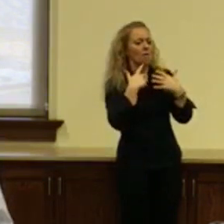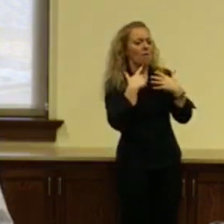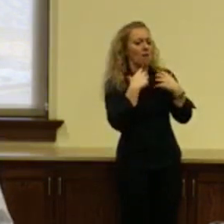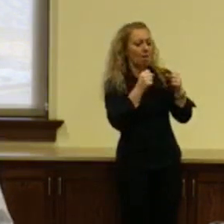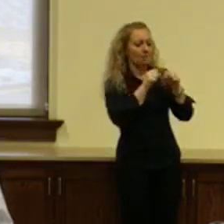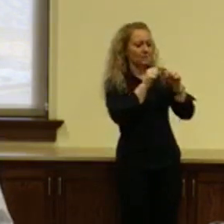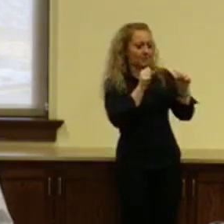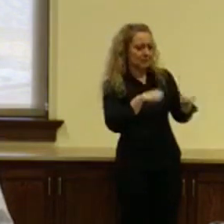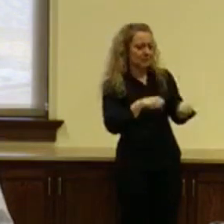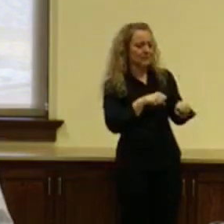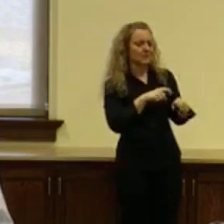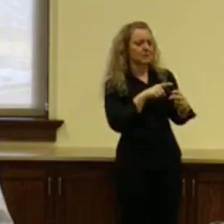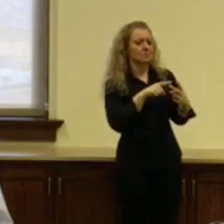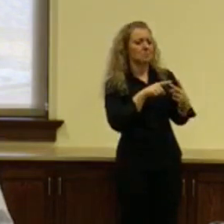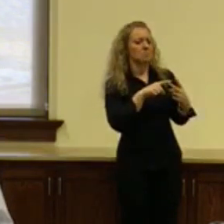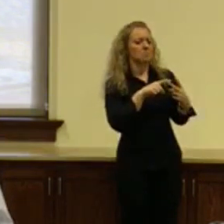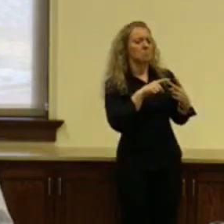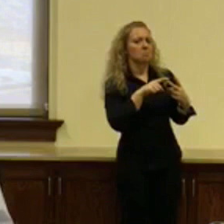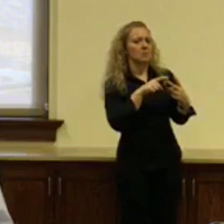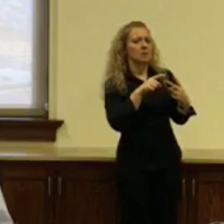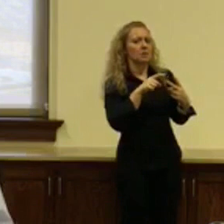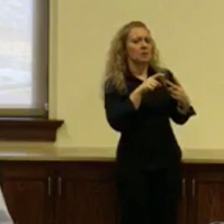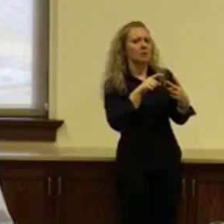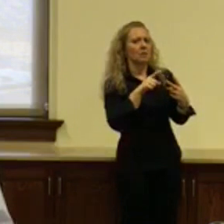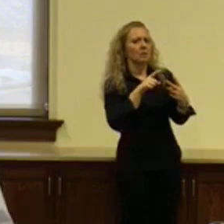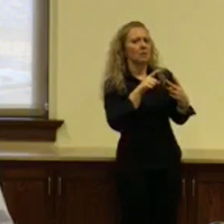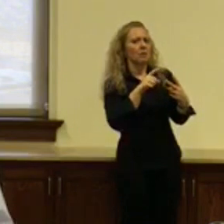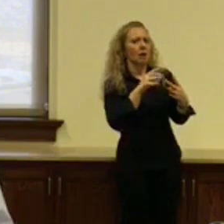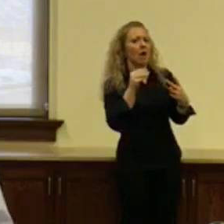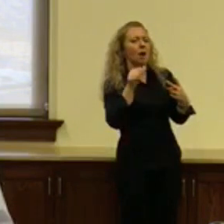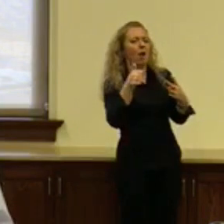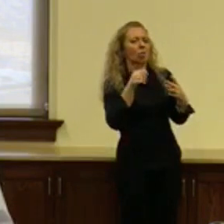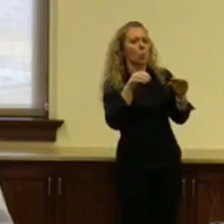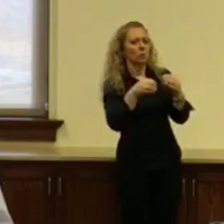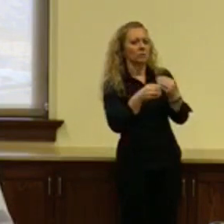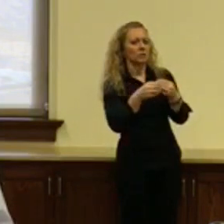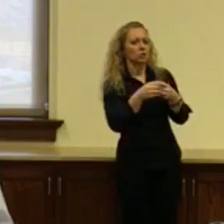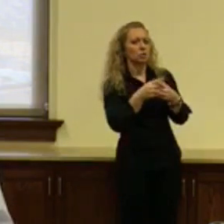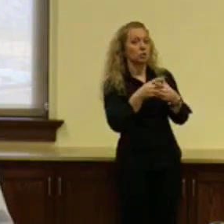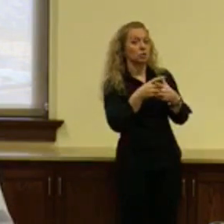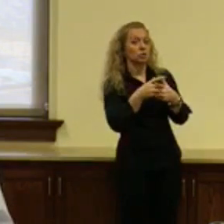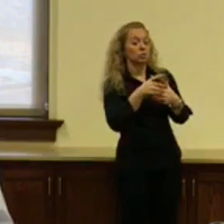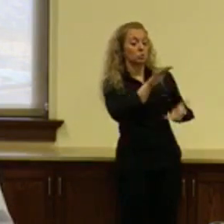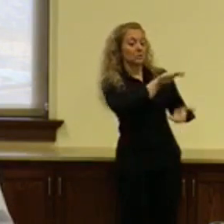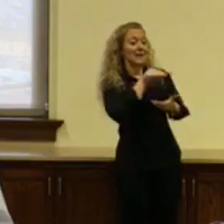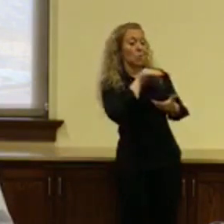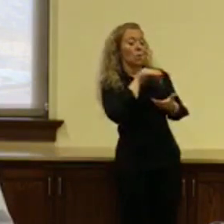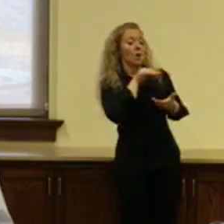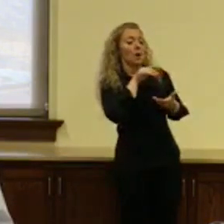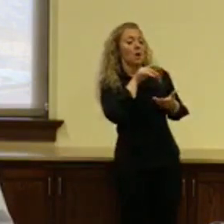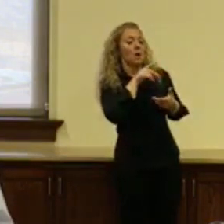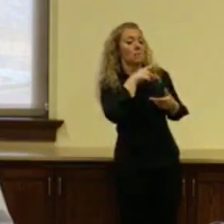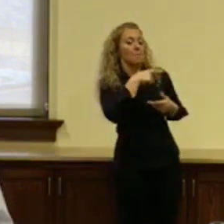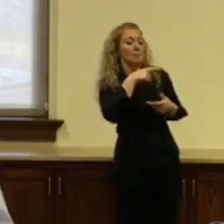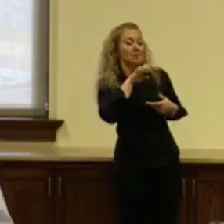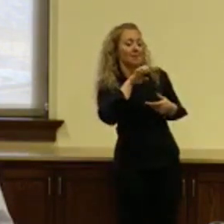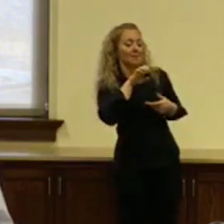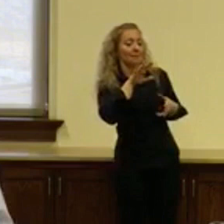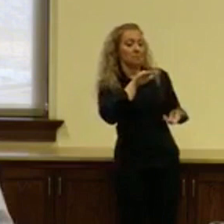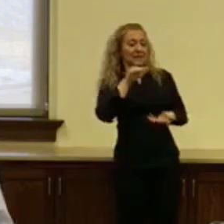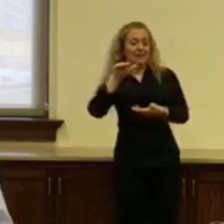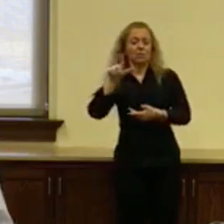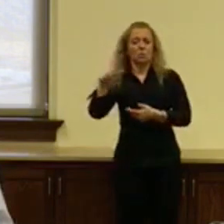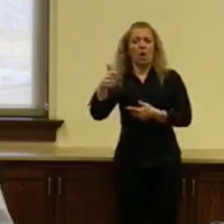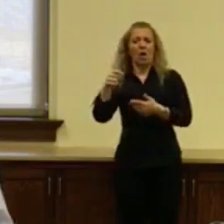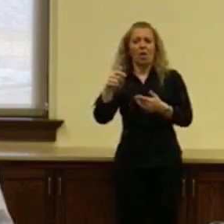and potentially commandeer, their words, personal protective equipment and other supplies to other parts of the state as needed? Do you agree with that order, and how